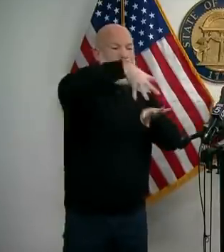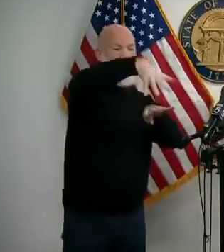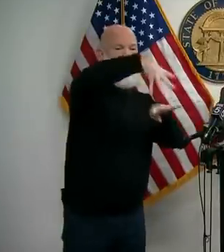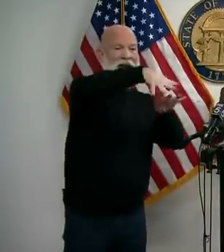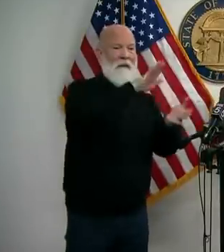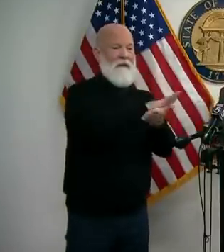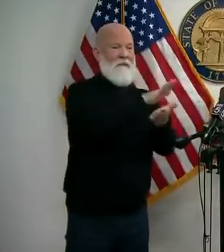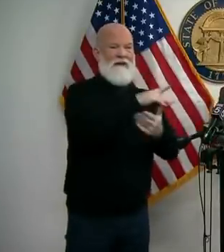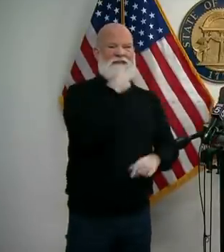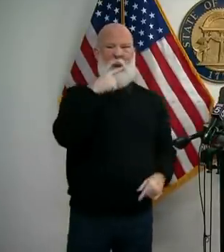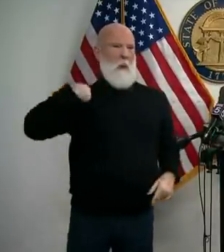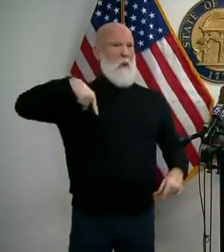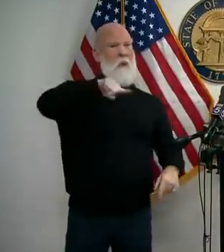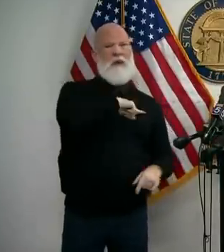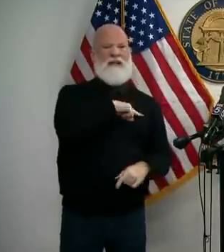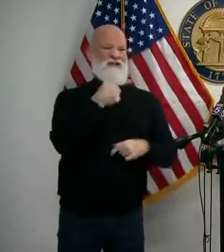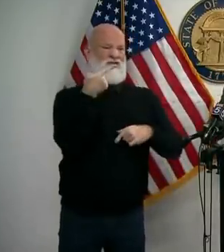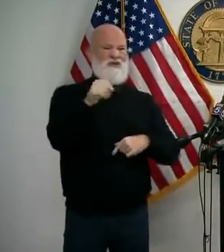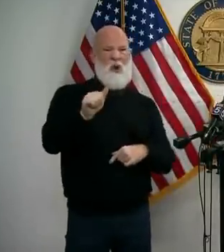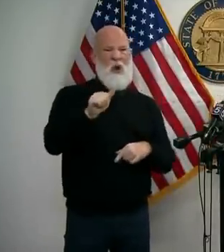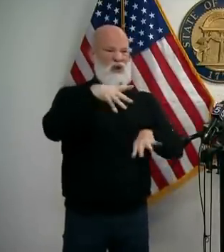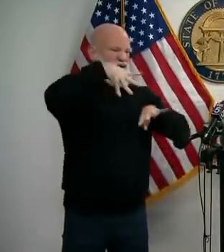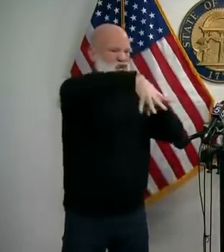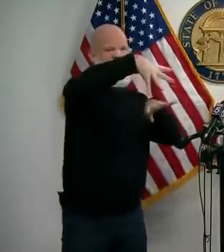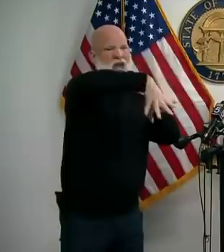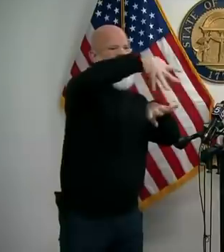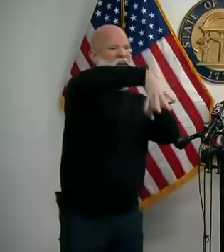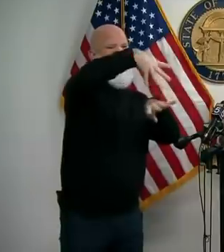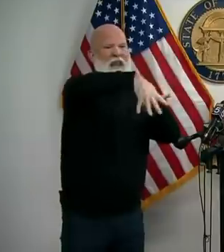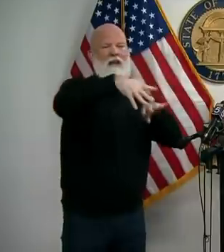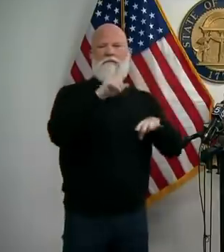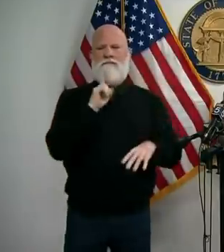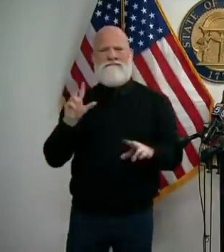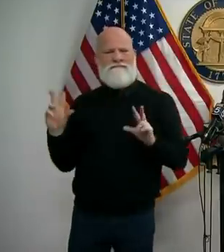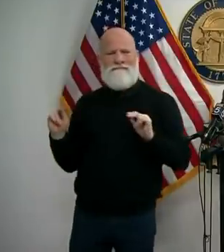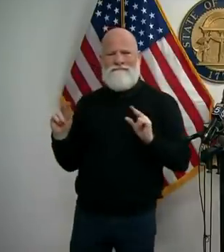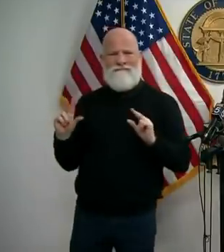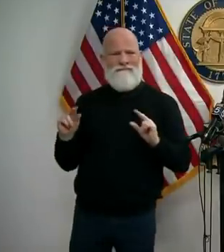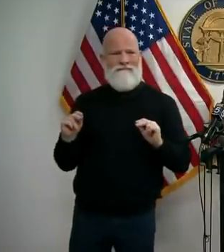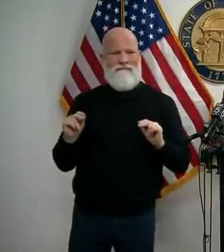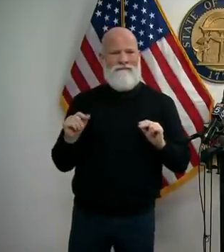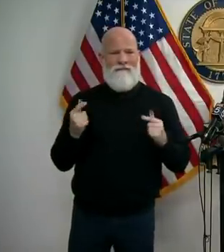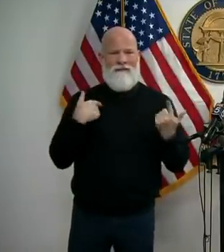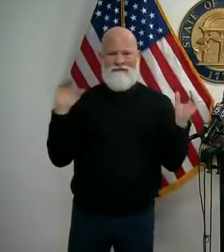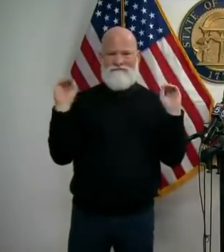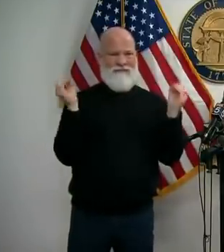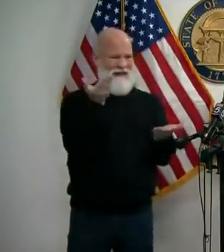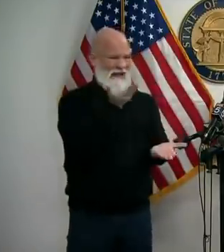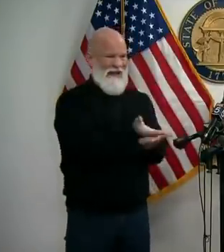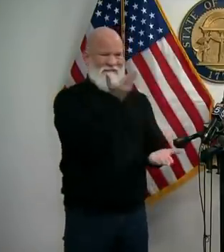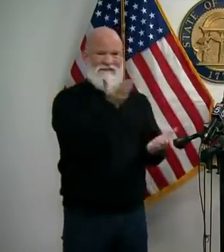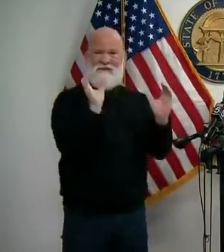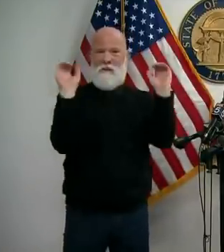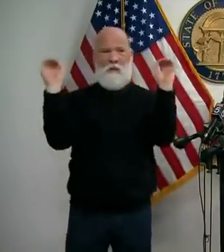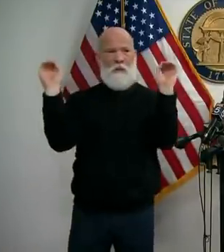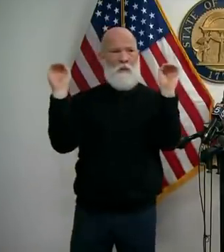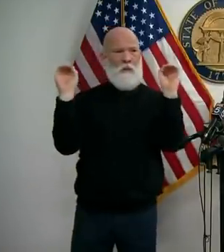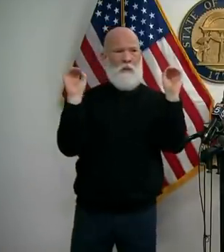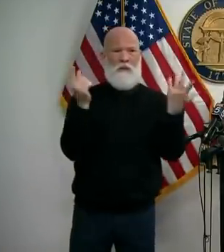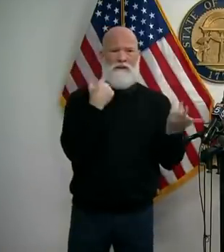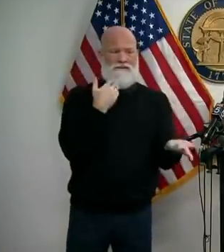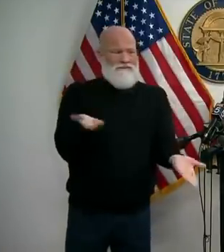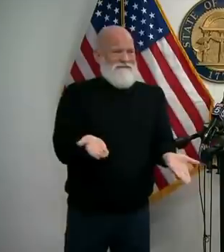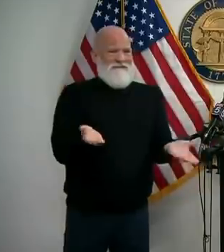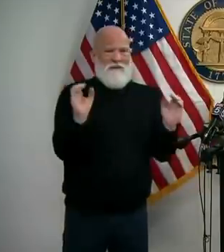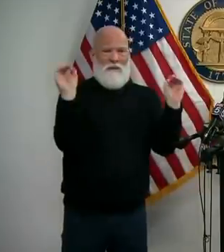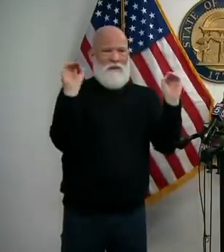Georgia, and here are shredded ballots." So that is the extent of the evidence we've seen. We've had a few things come in on the hotline that might be investigated,